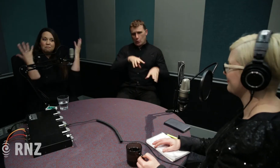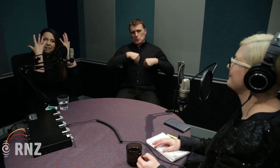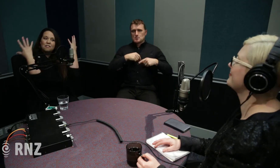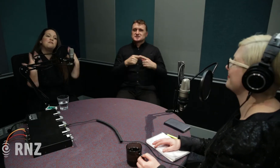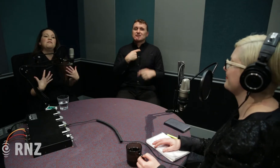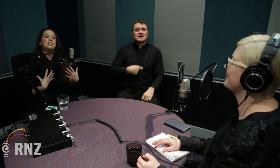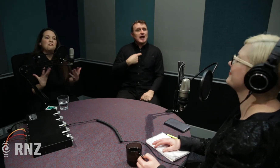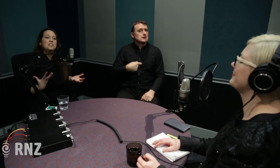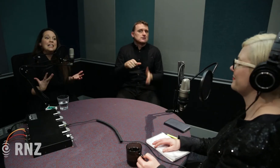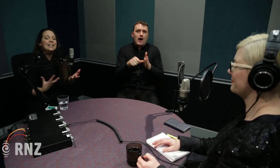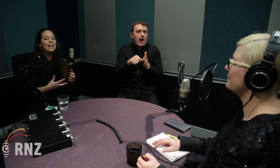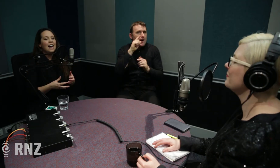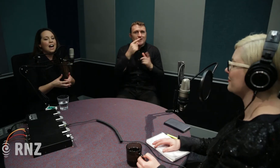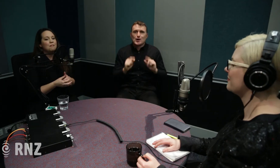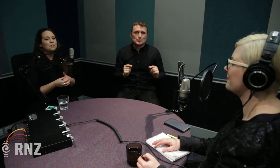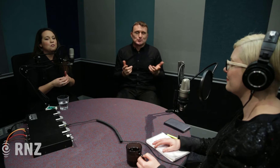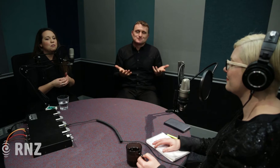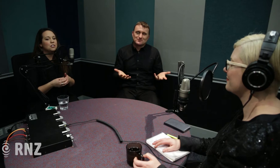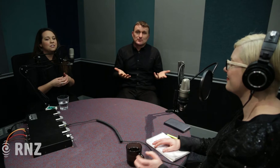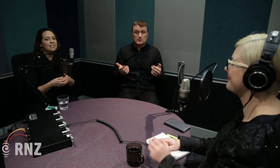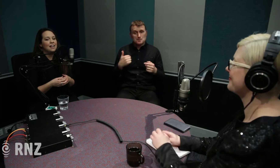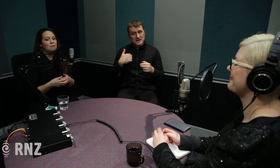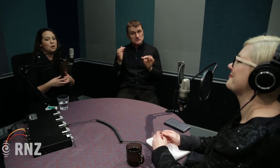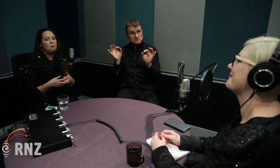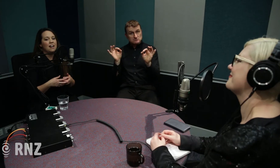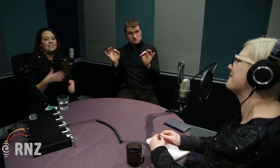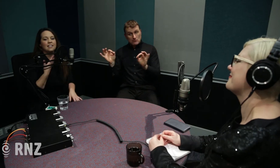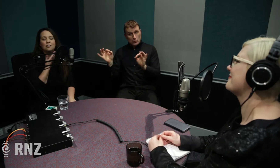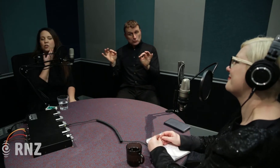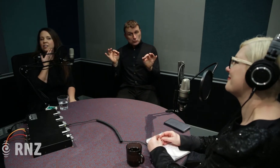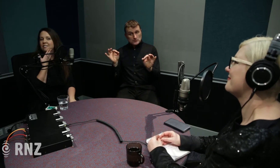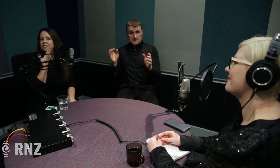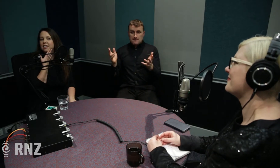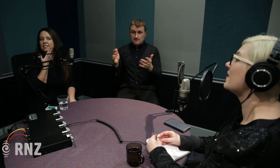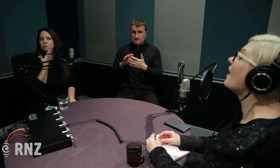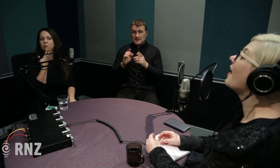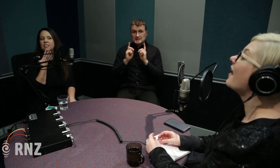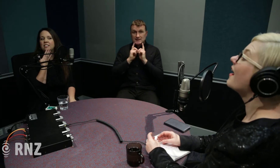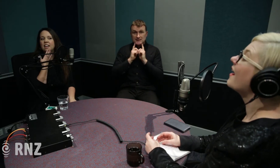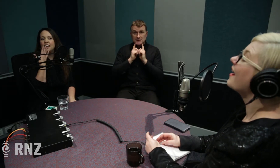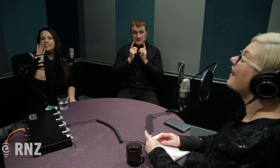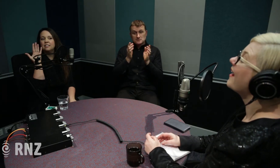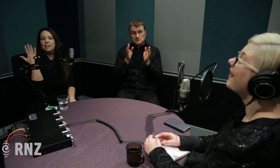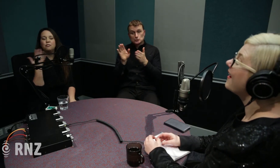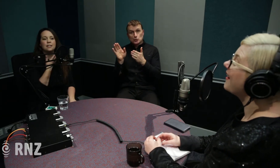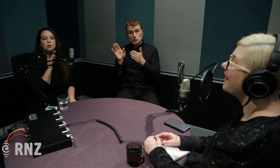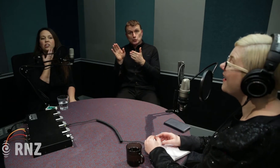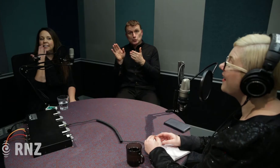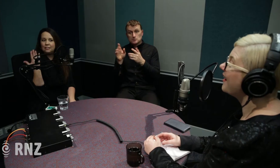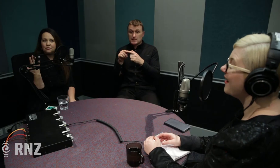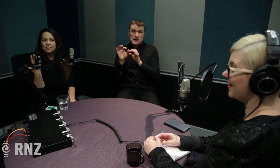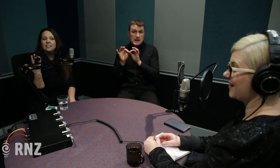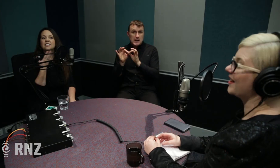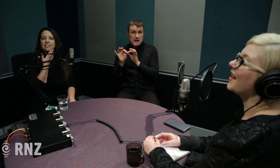characters physically. So role shifting requires a turning of the head to indicate, say, for example, you